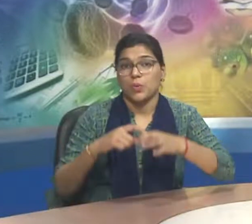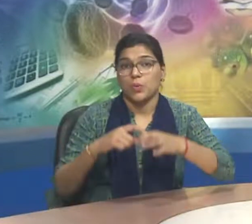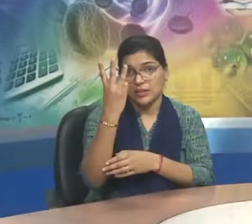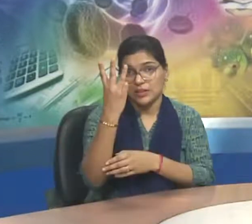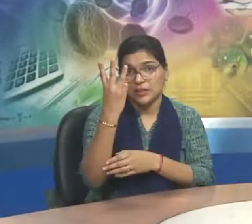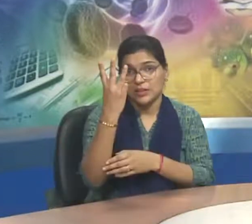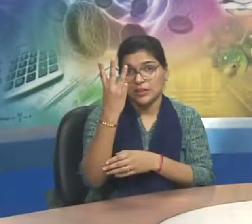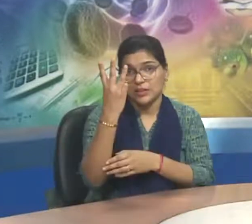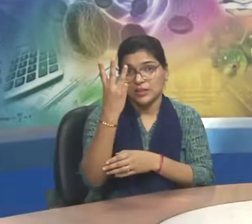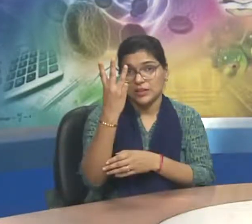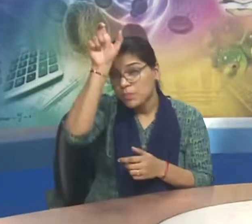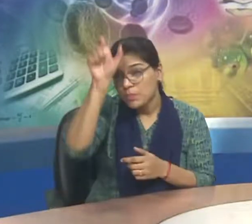Question 3.